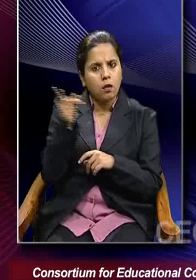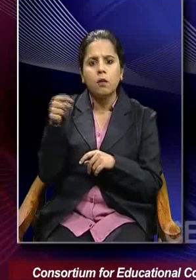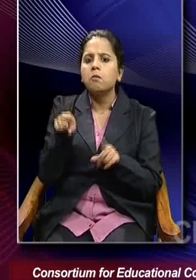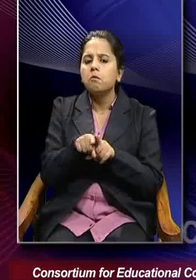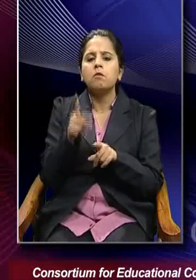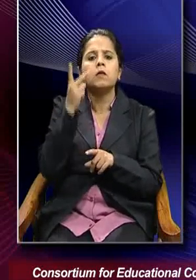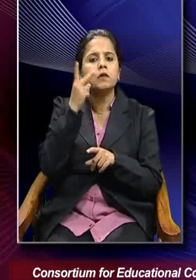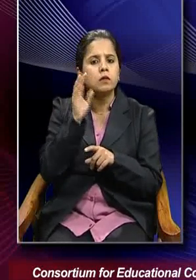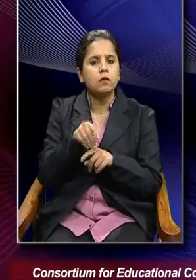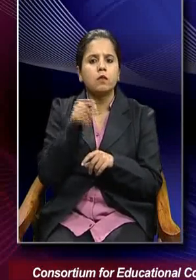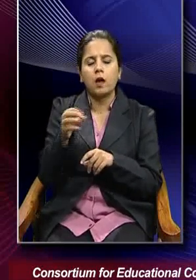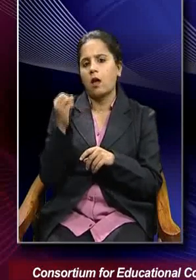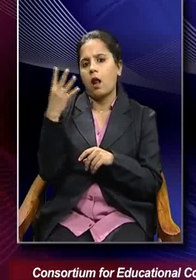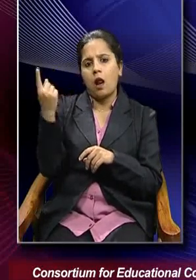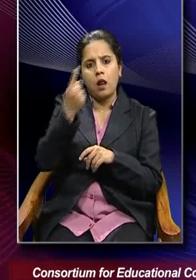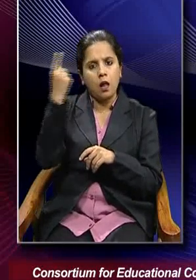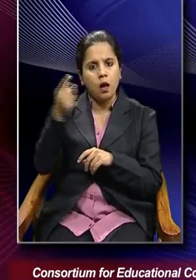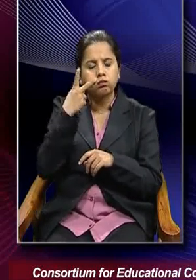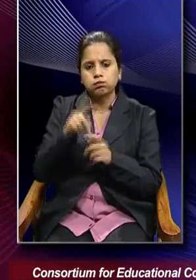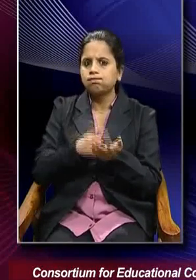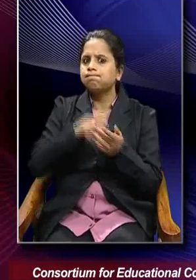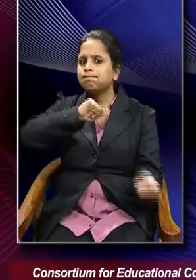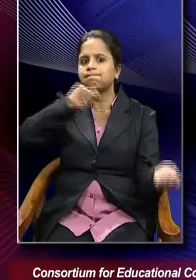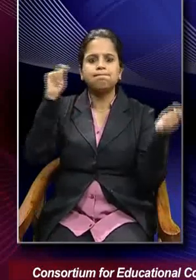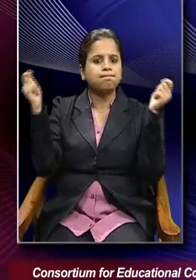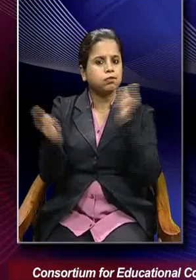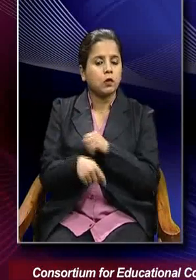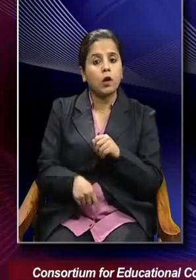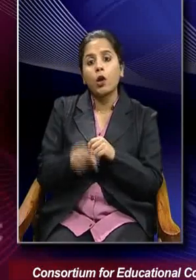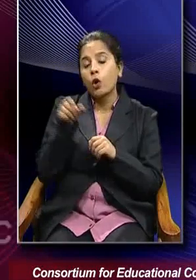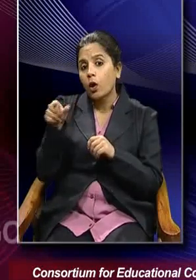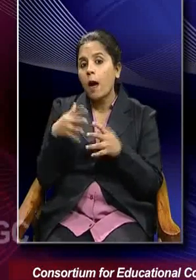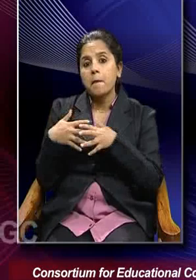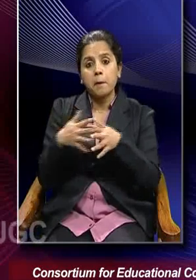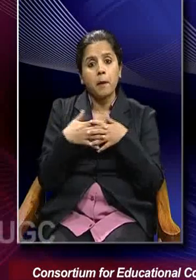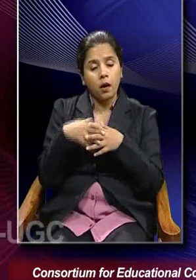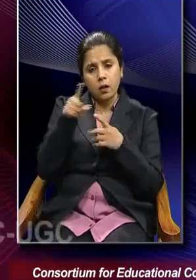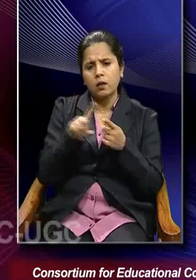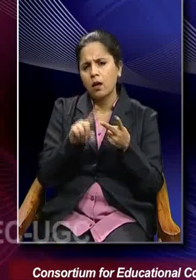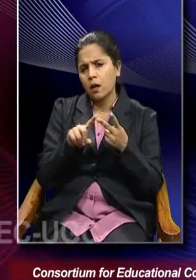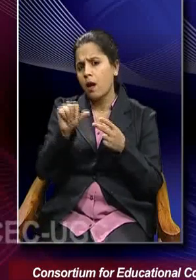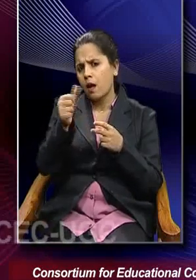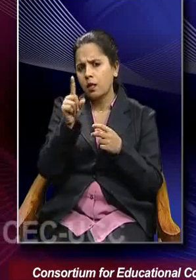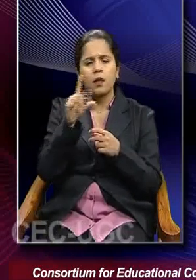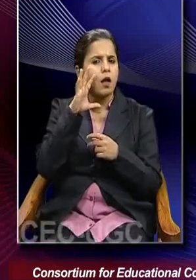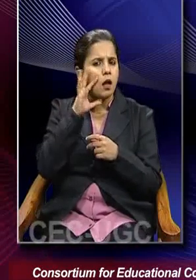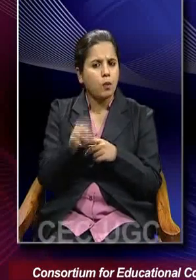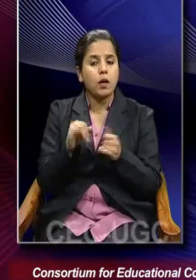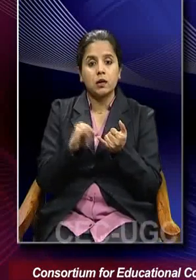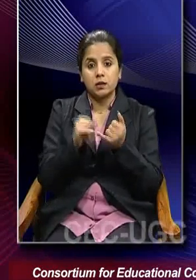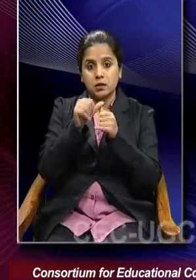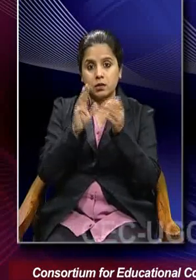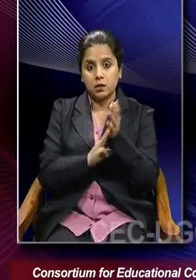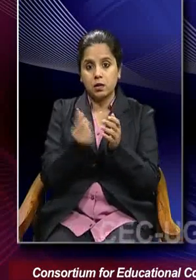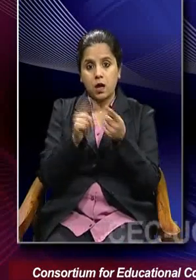the electrical revolution. In United States, and another important fact, Samuel